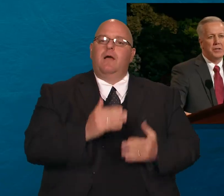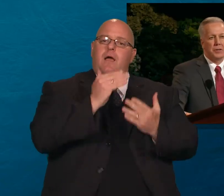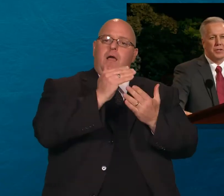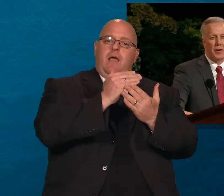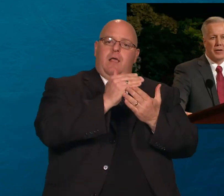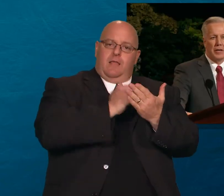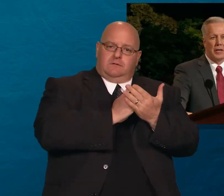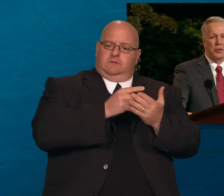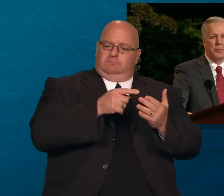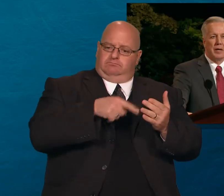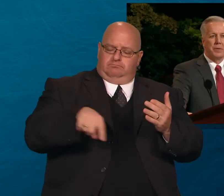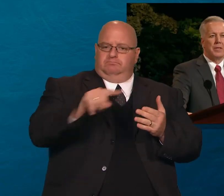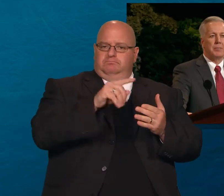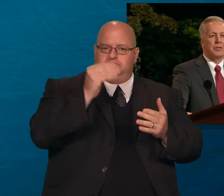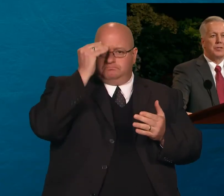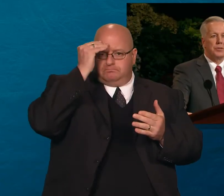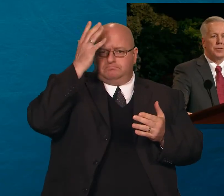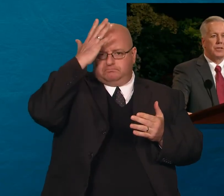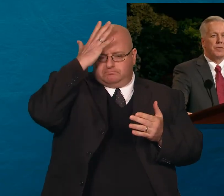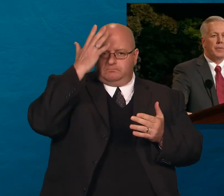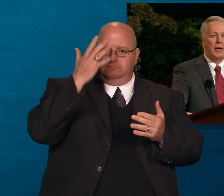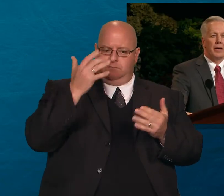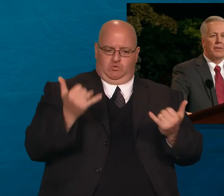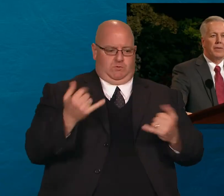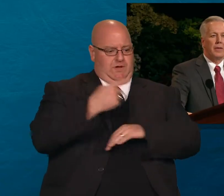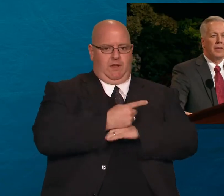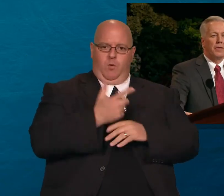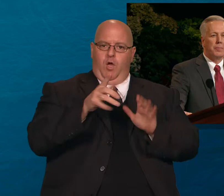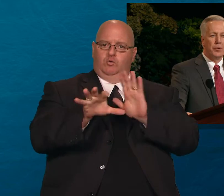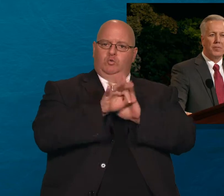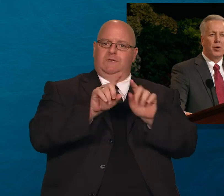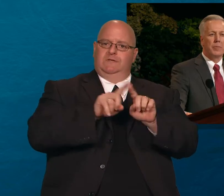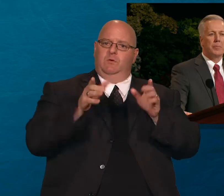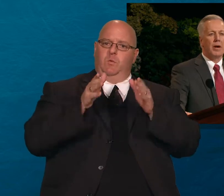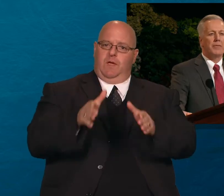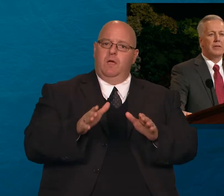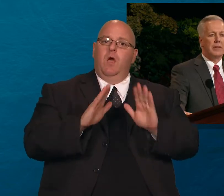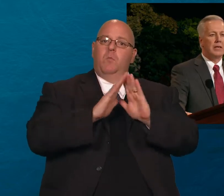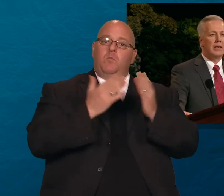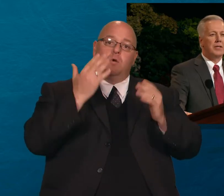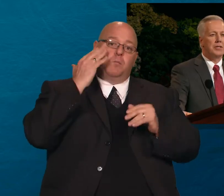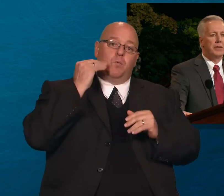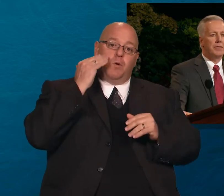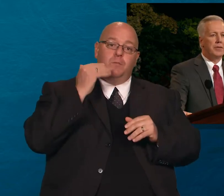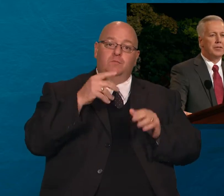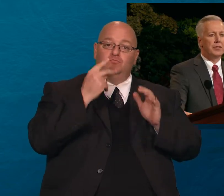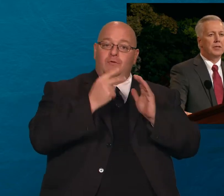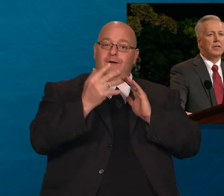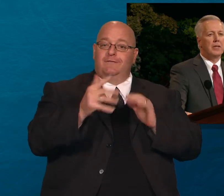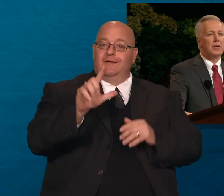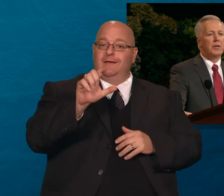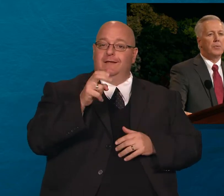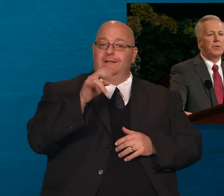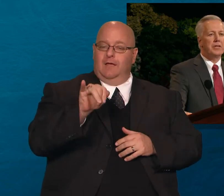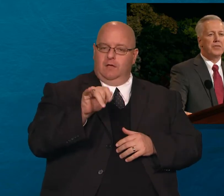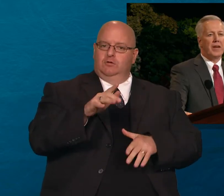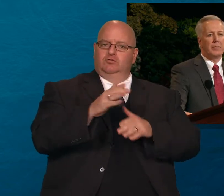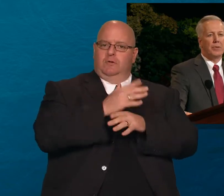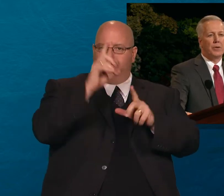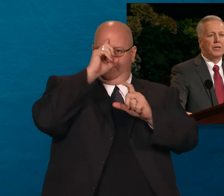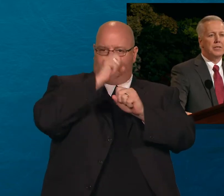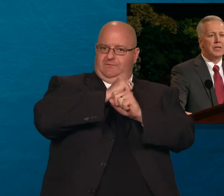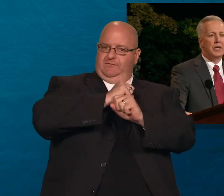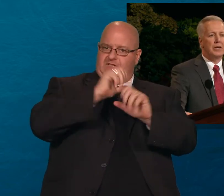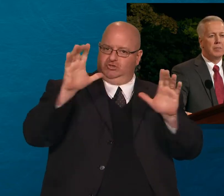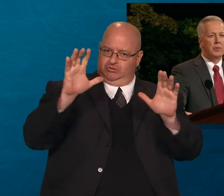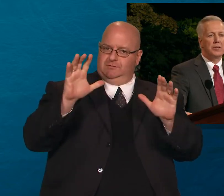lesson to those of our day who might be tempted to choose a different path, the Book of Mormon prophet Lehi shared a vision with his family